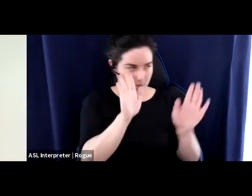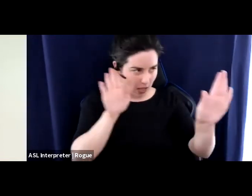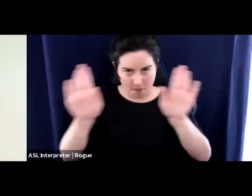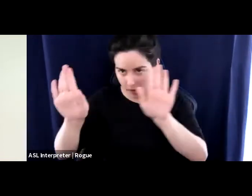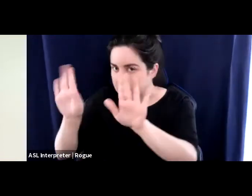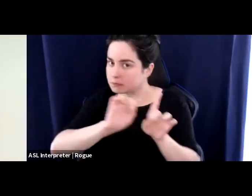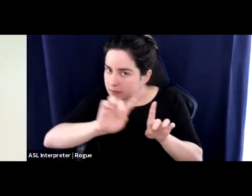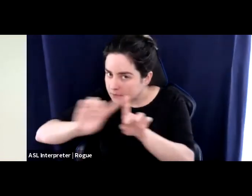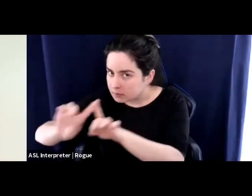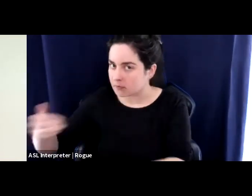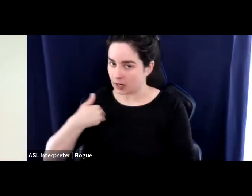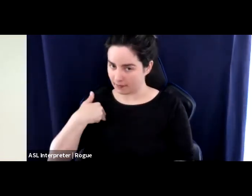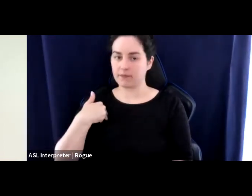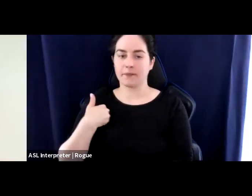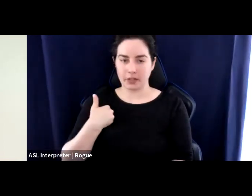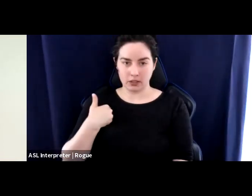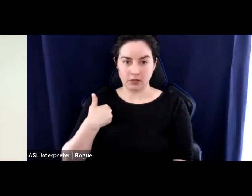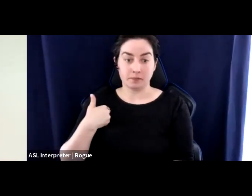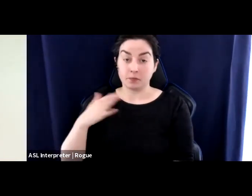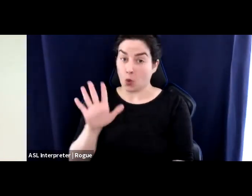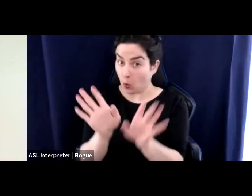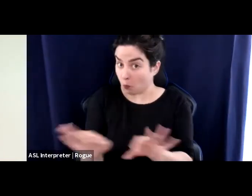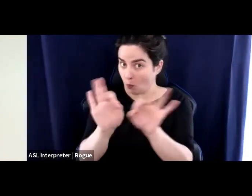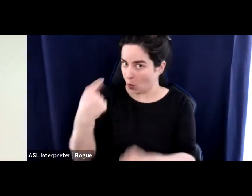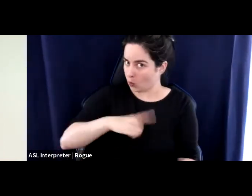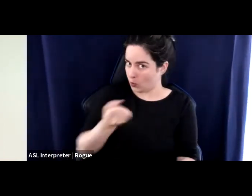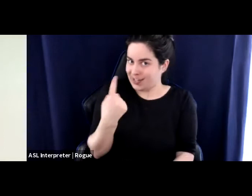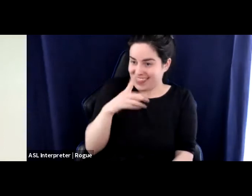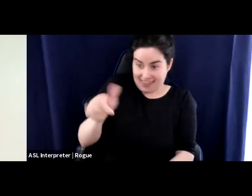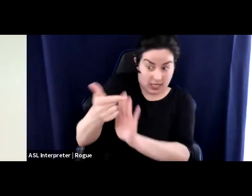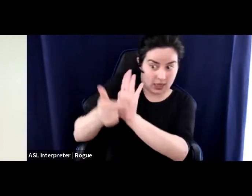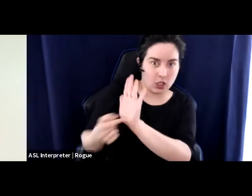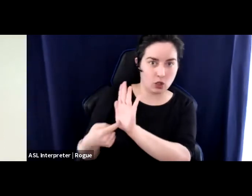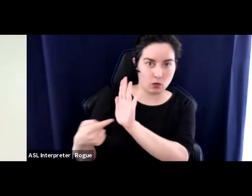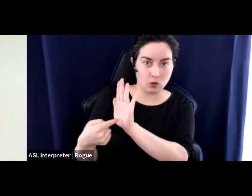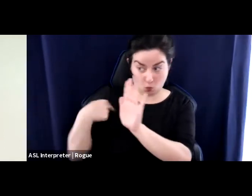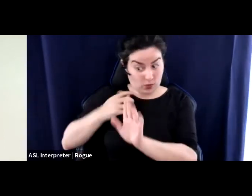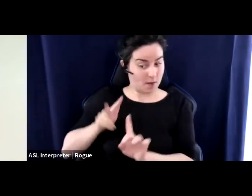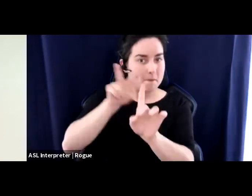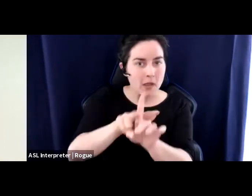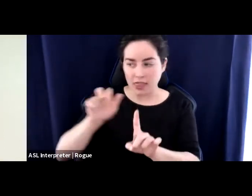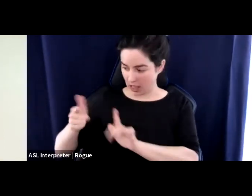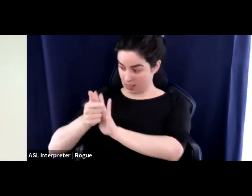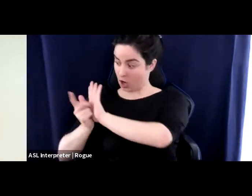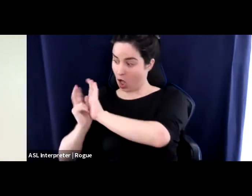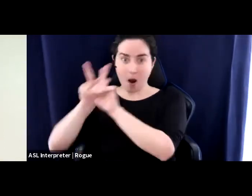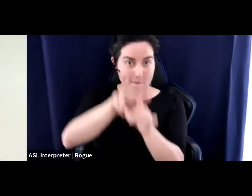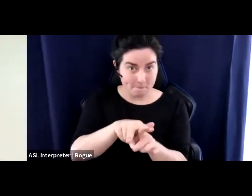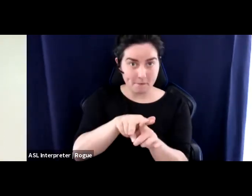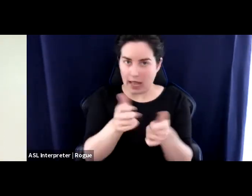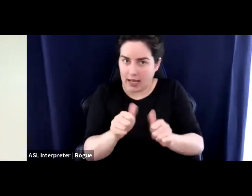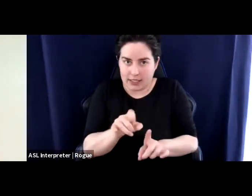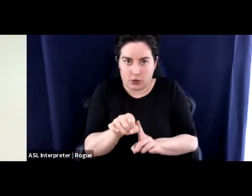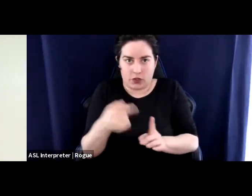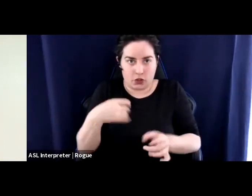all of us to remember, that's the legal principle that we can use and we can apply to women with